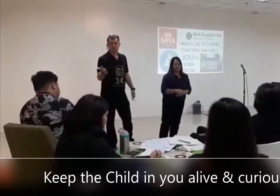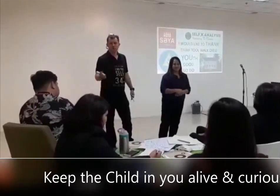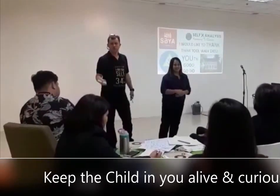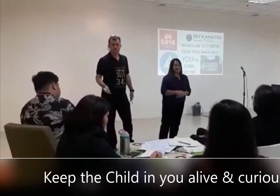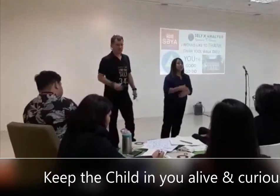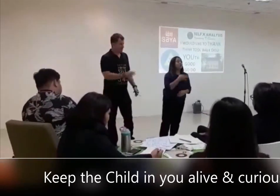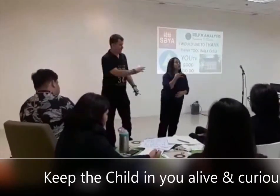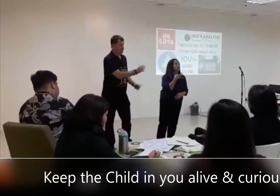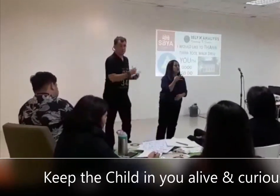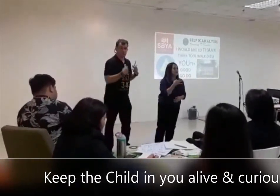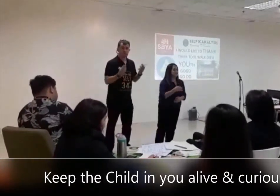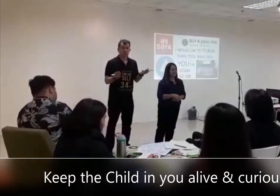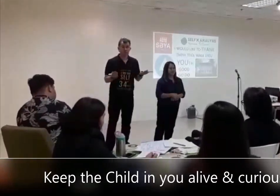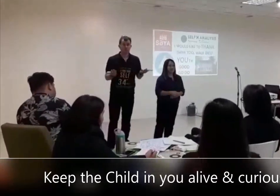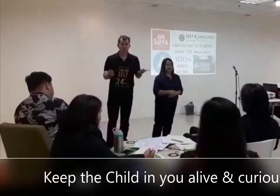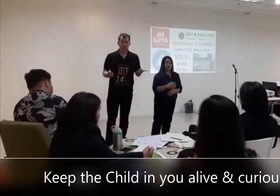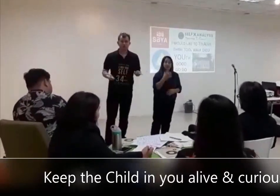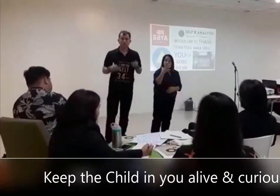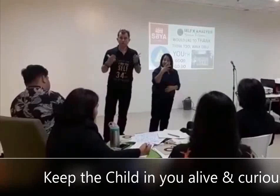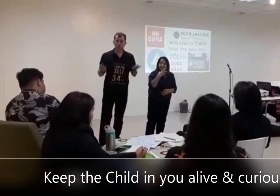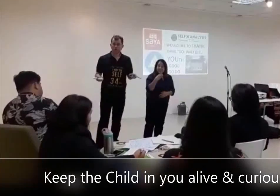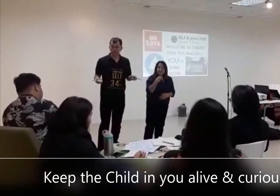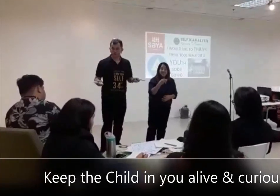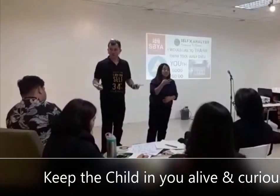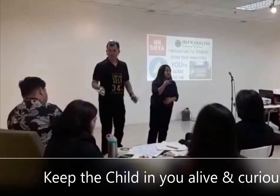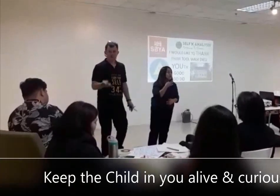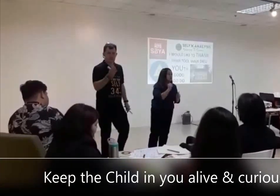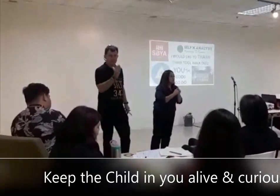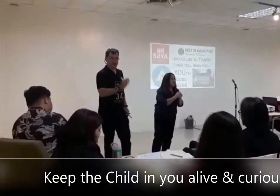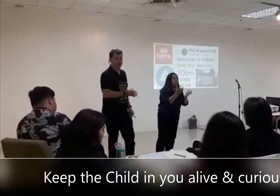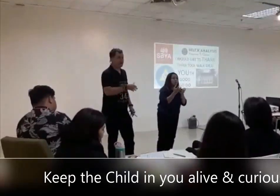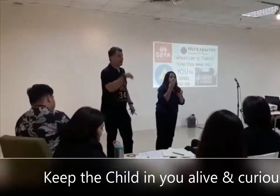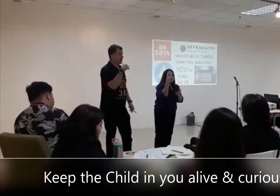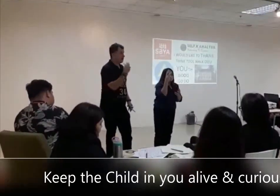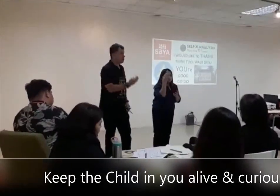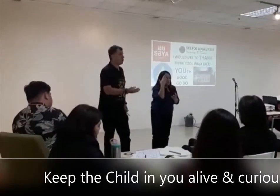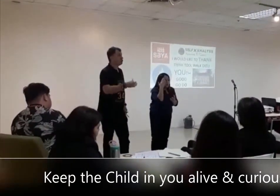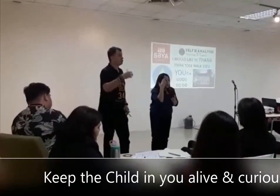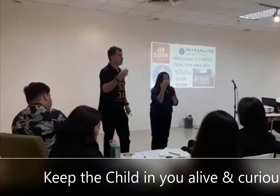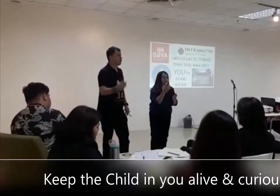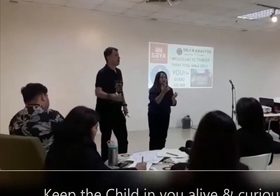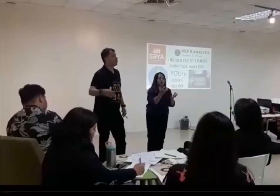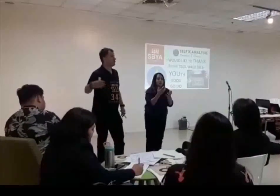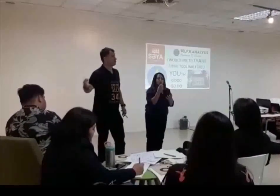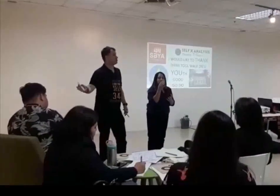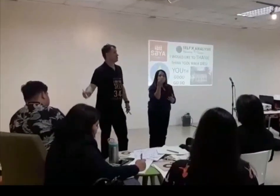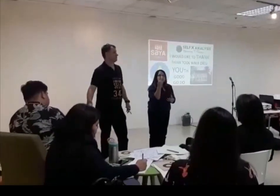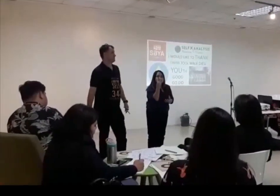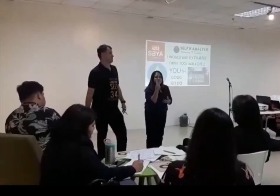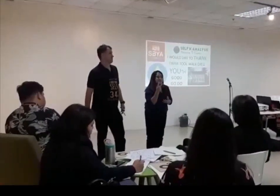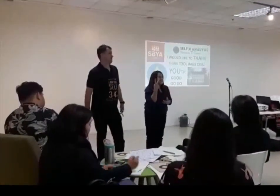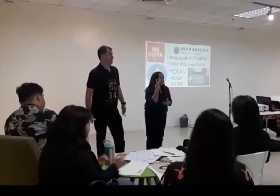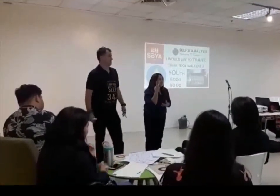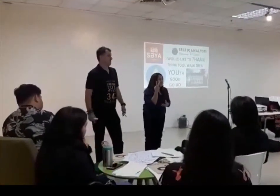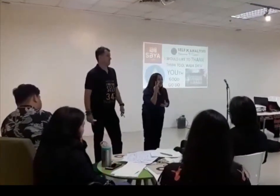That's a word, see, that's beautiful. To be curious is, in Thai, I want to know, I want to